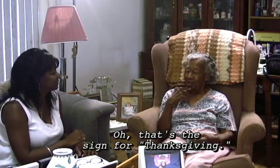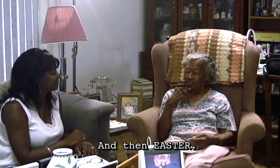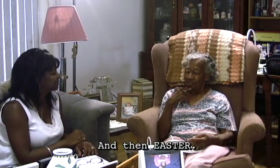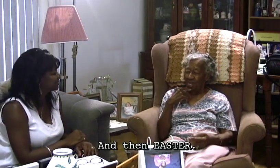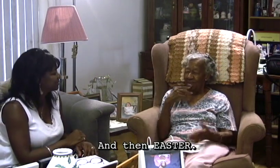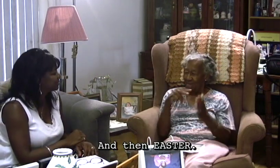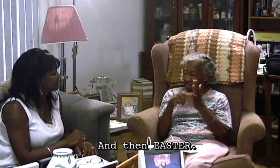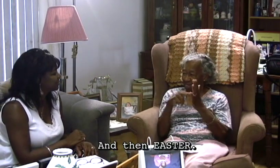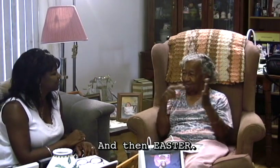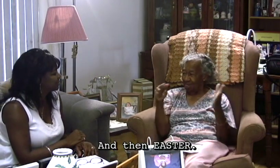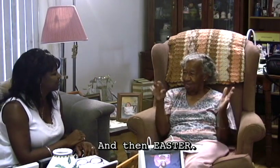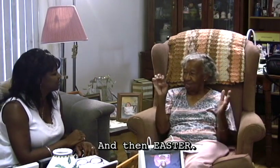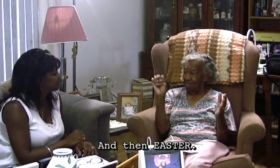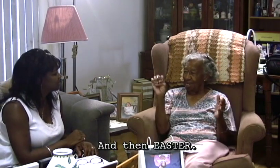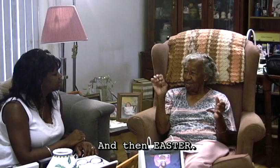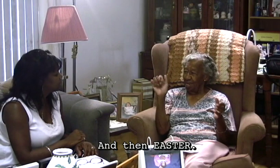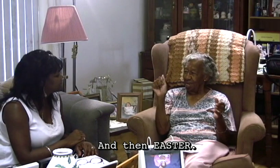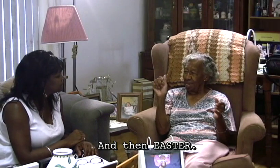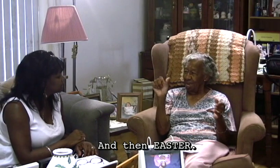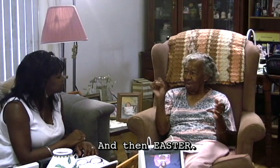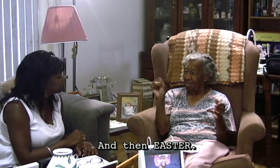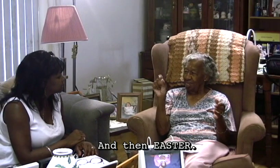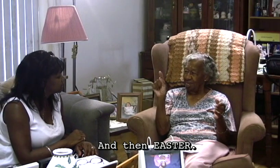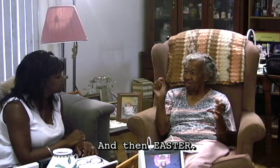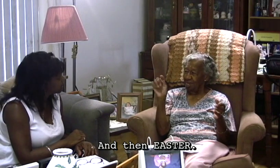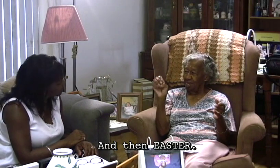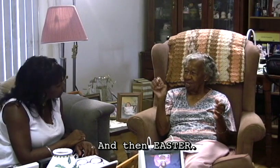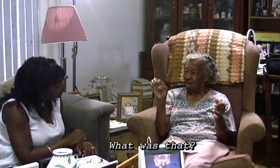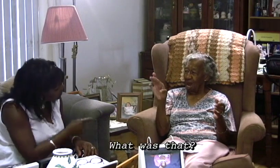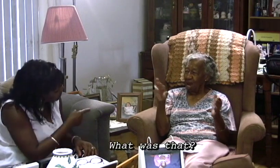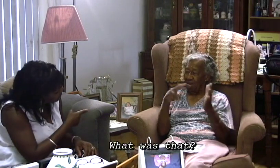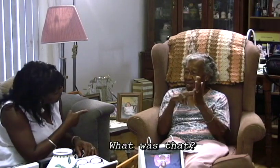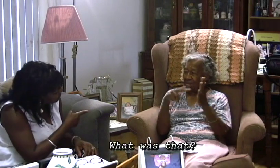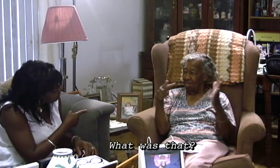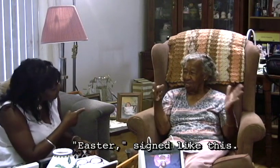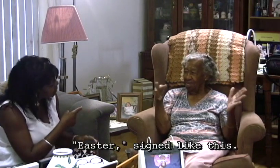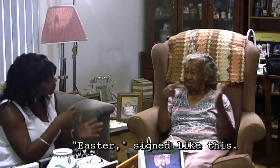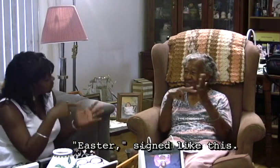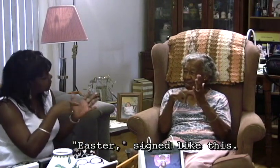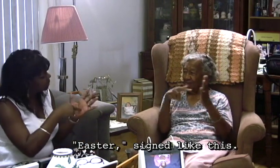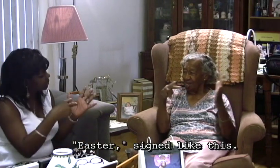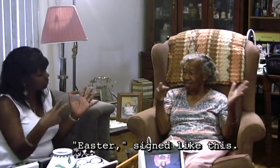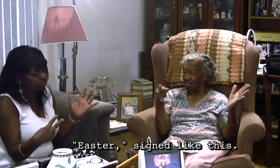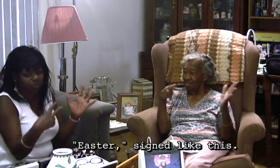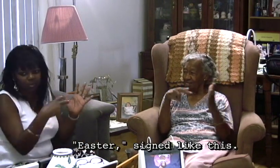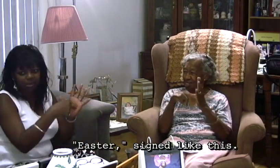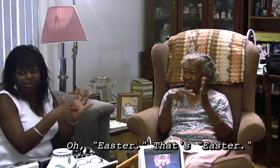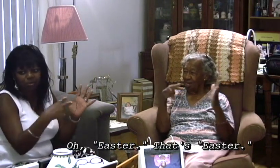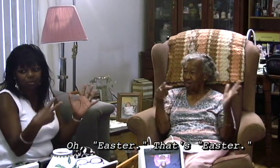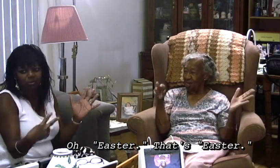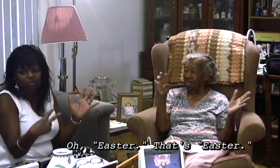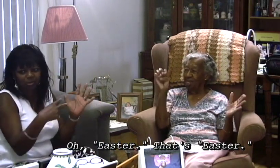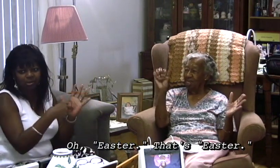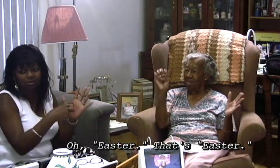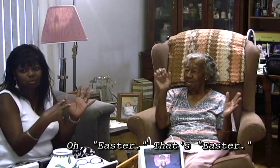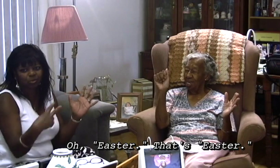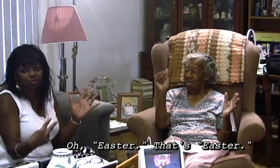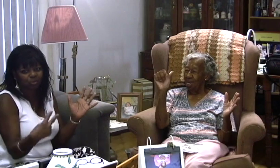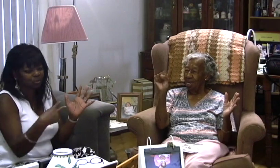then Easter. What was that? Easter sign like this. Easter. Mm-hmm. That's Easter. Sign like